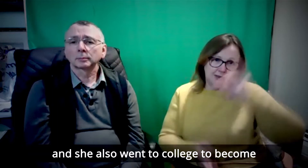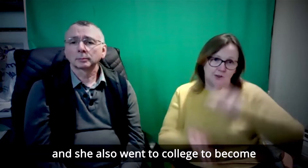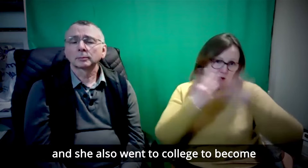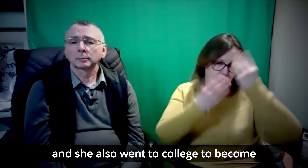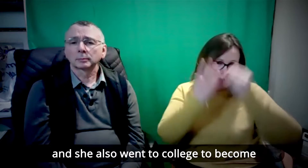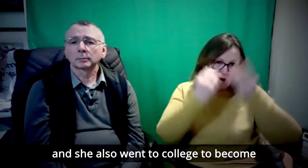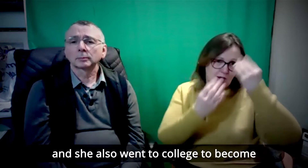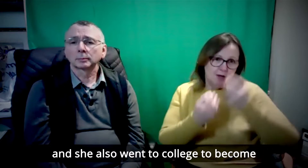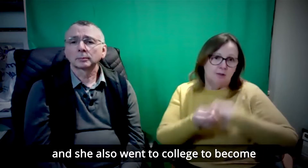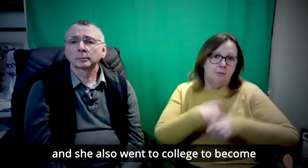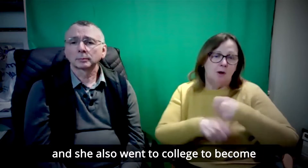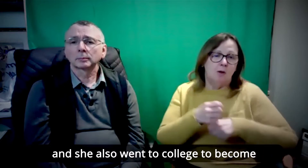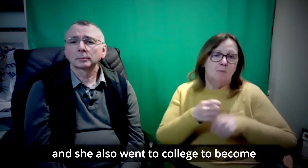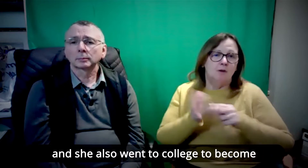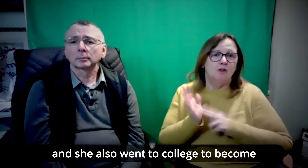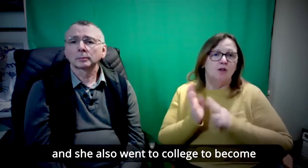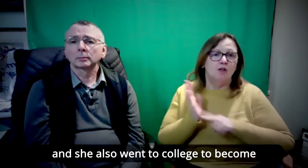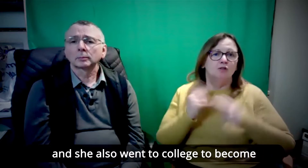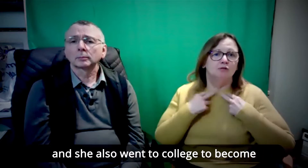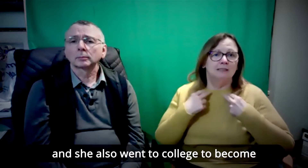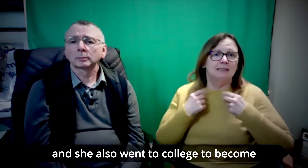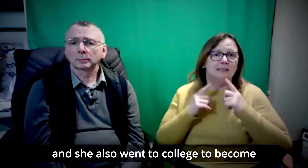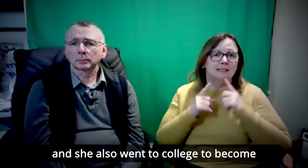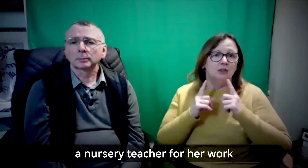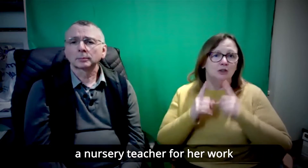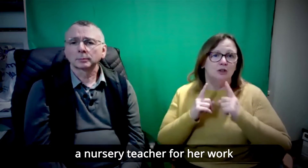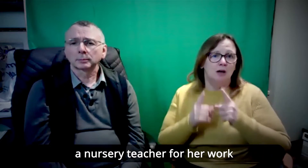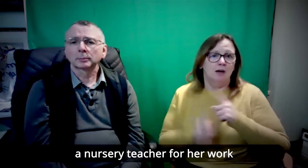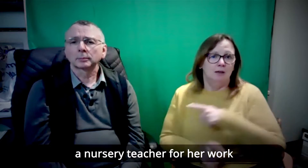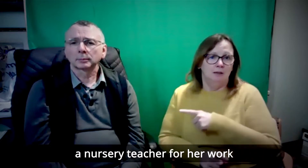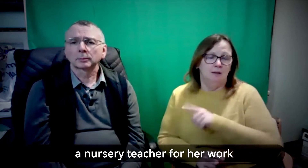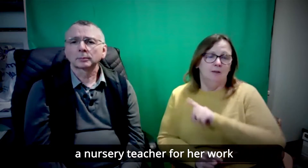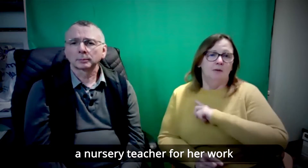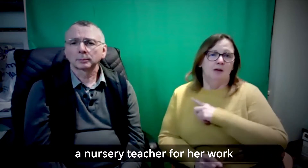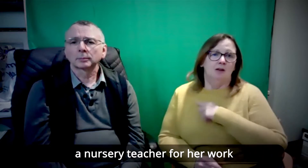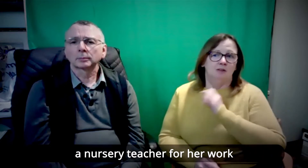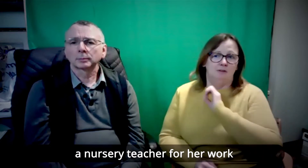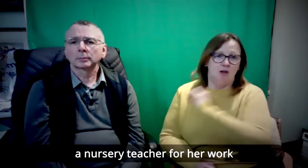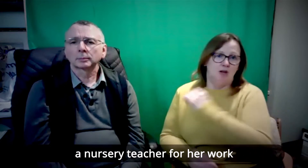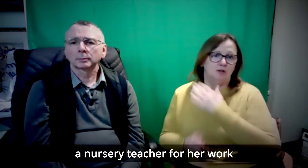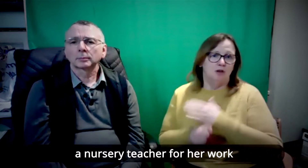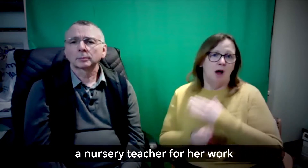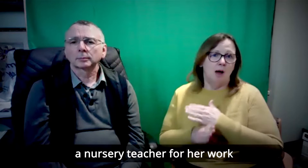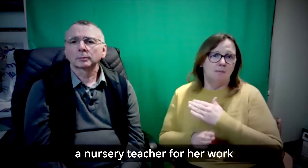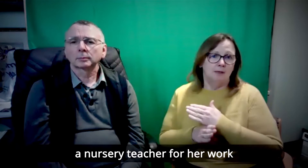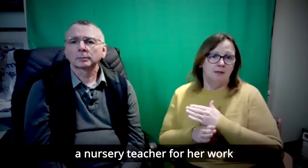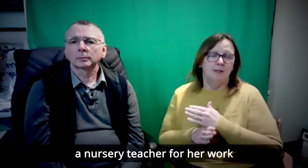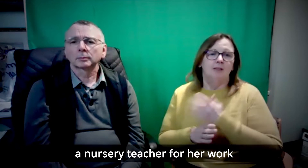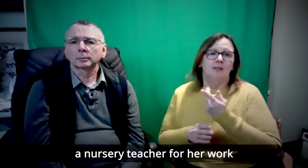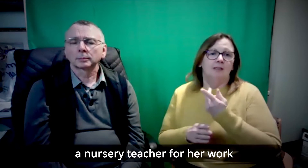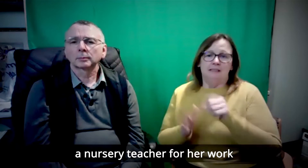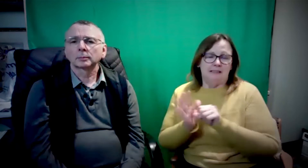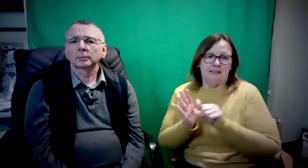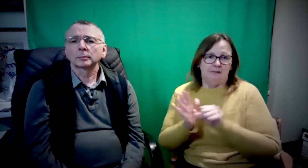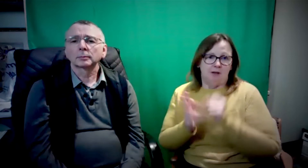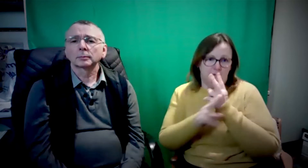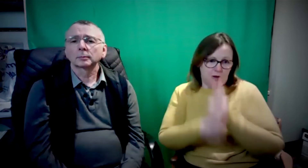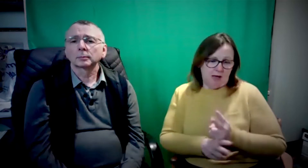And she also went to college to become a nursery teacher for her